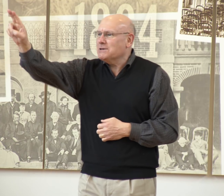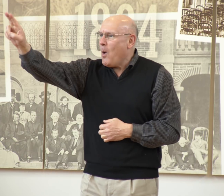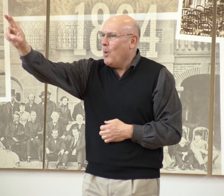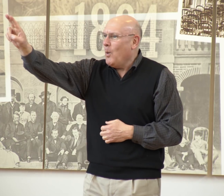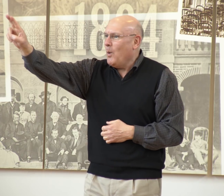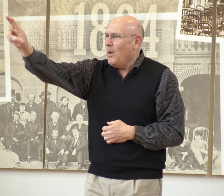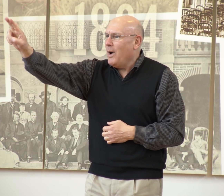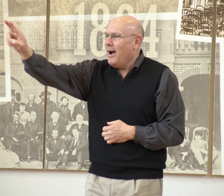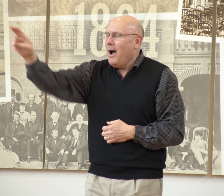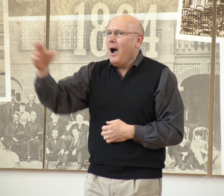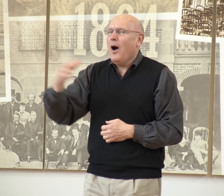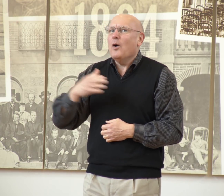with Marceau.